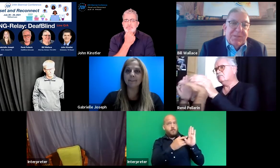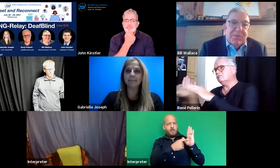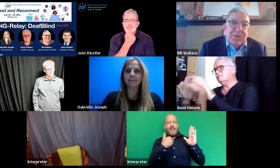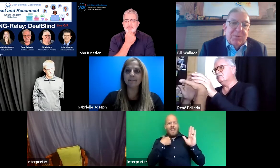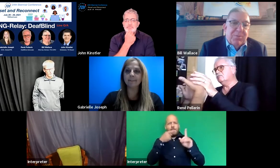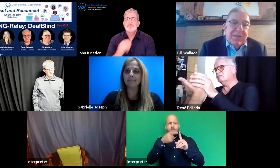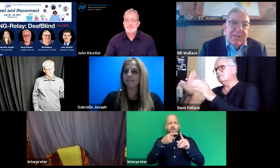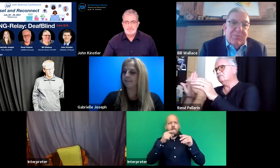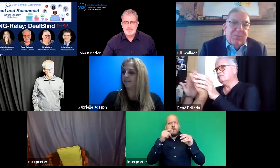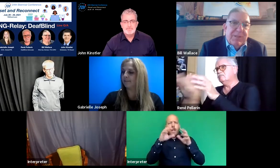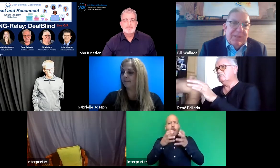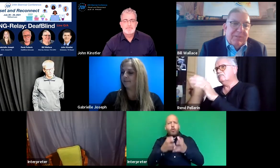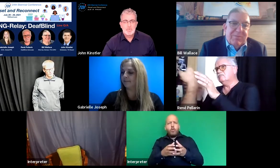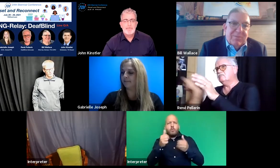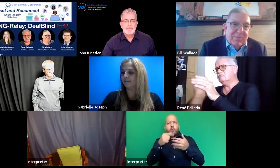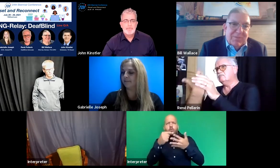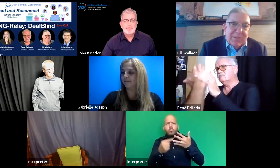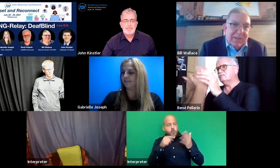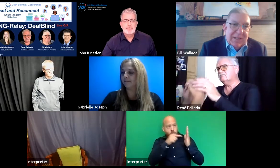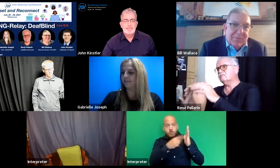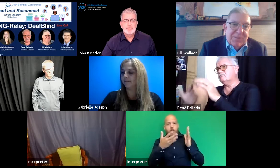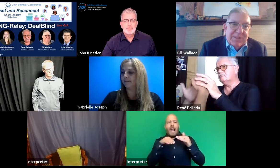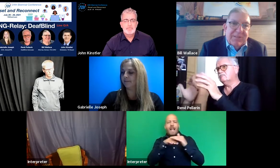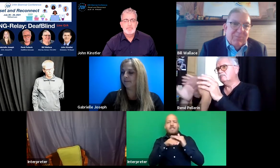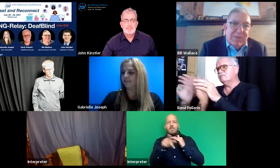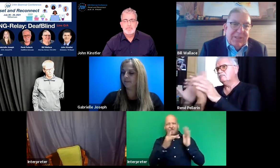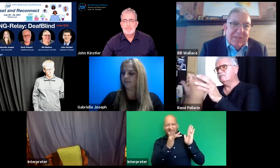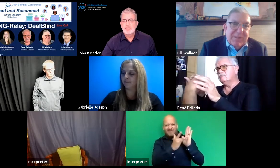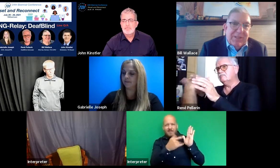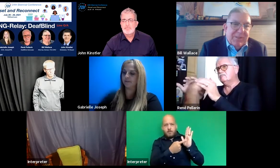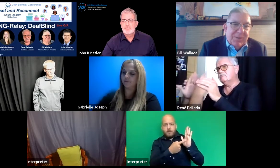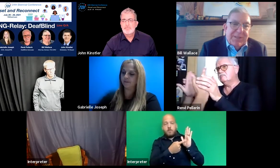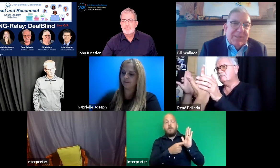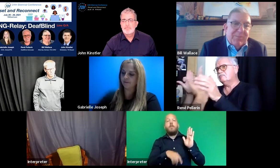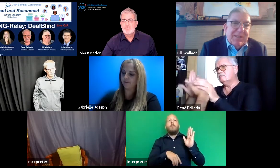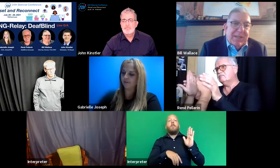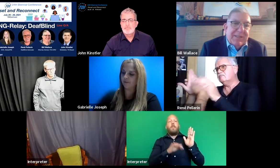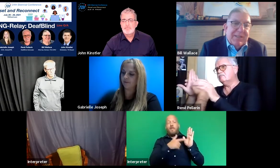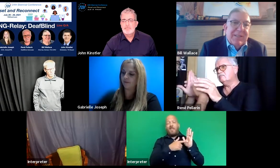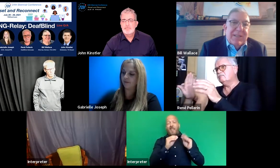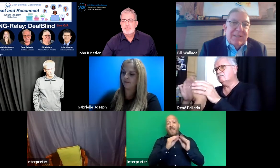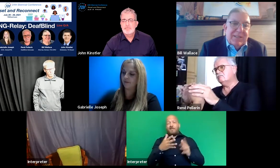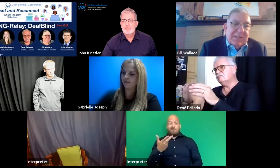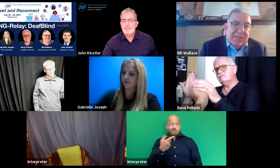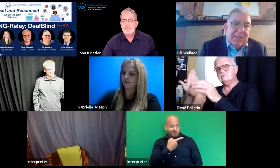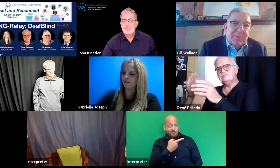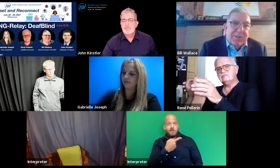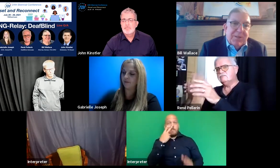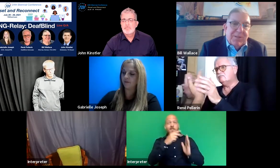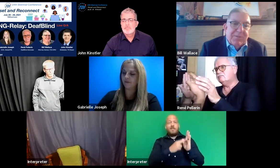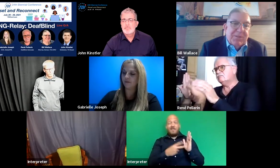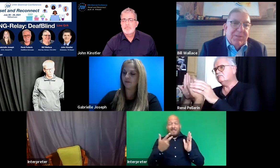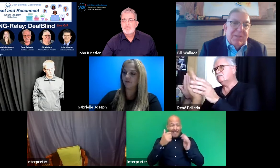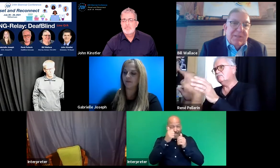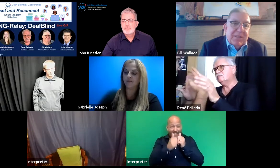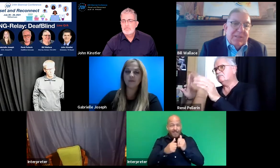complaints. So we obviously read every complaint that we get at the Disability